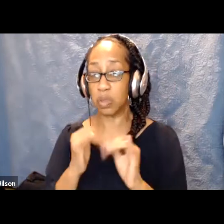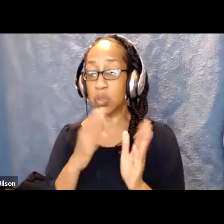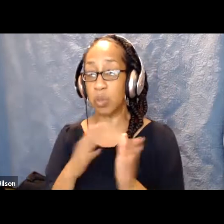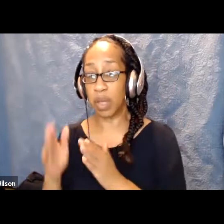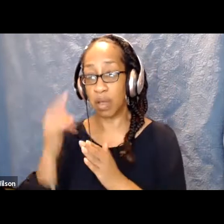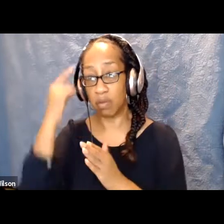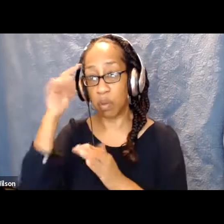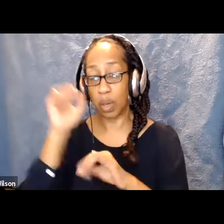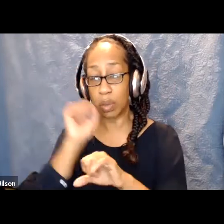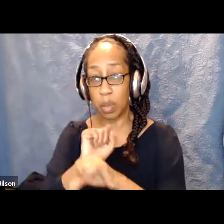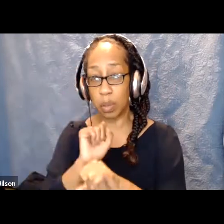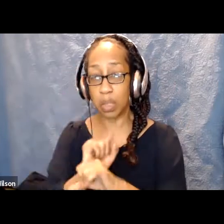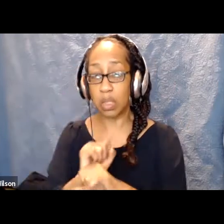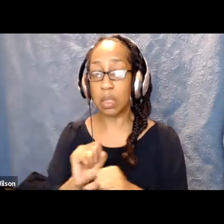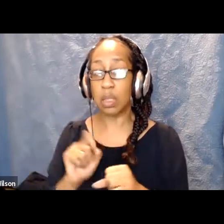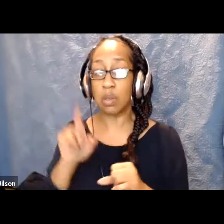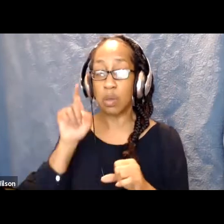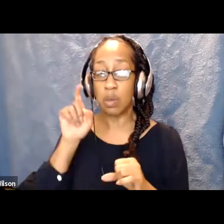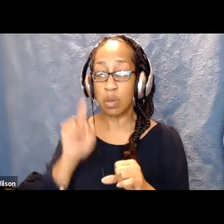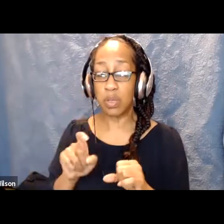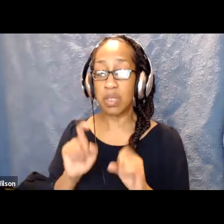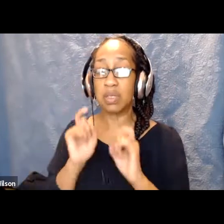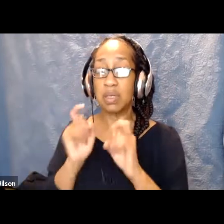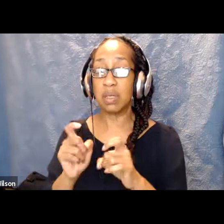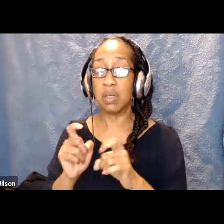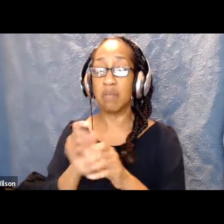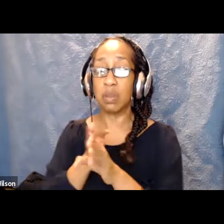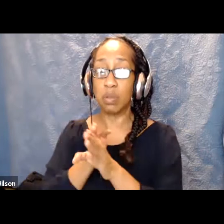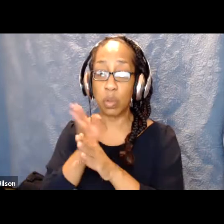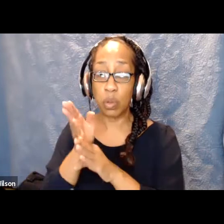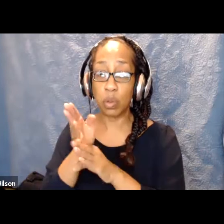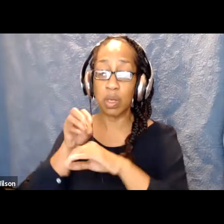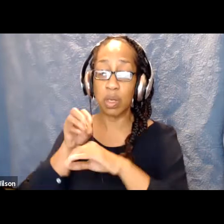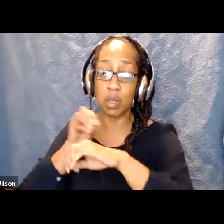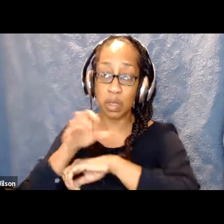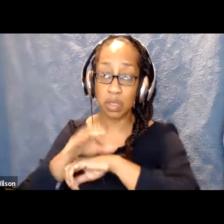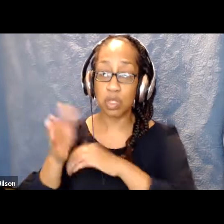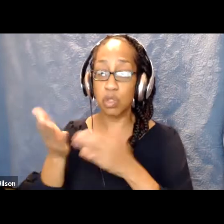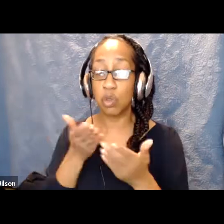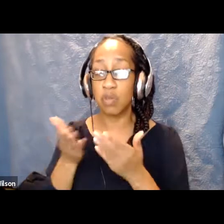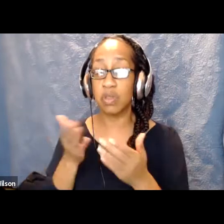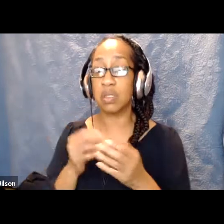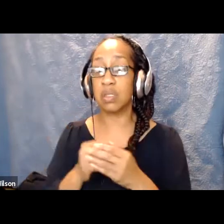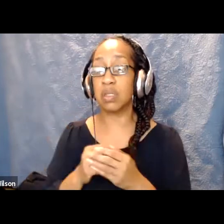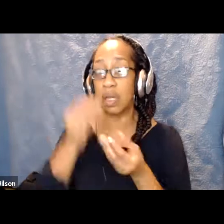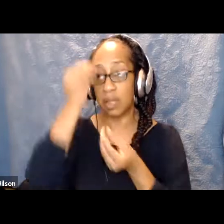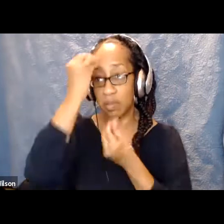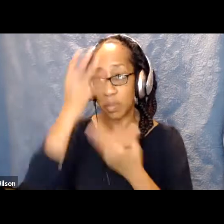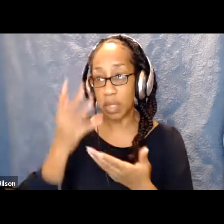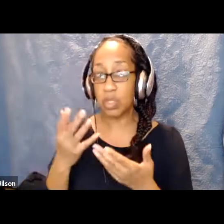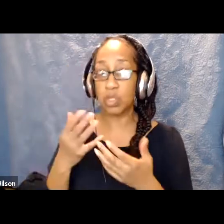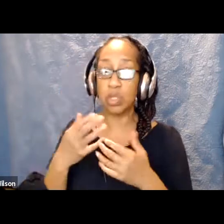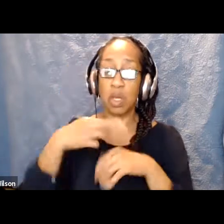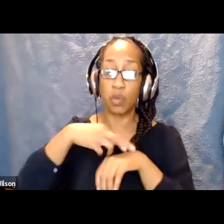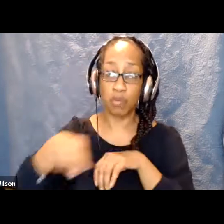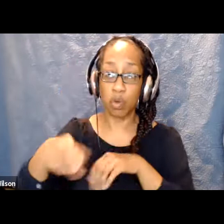these individuals must receive career counseling services and information and referral services